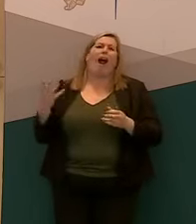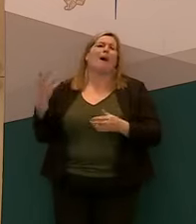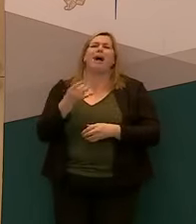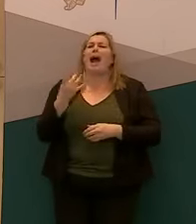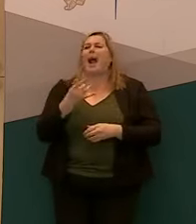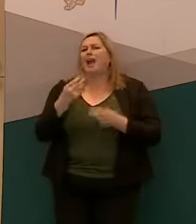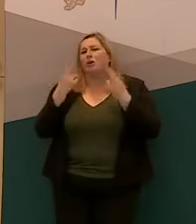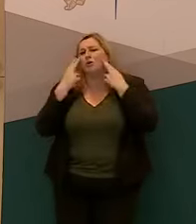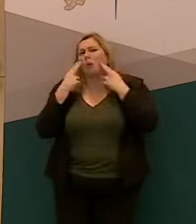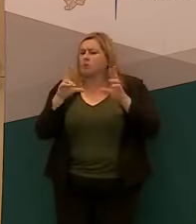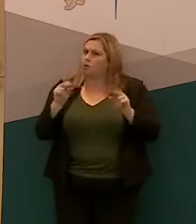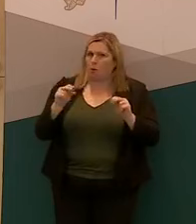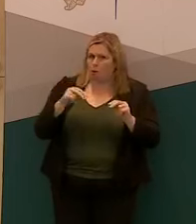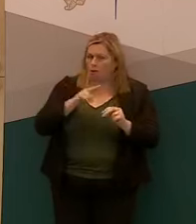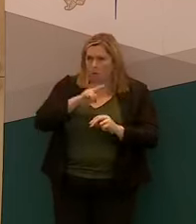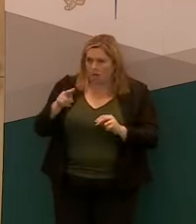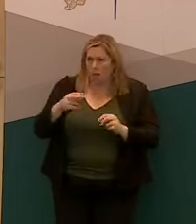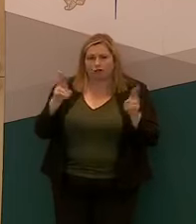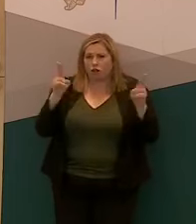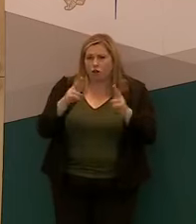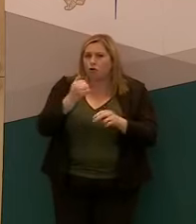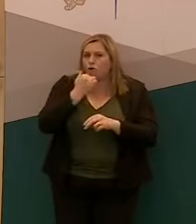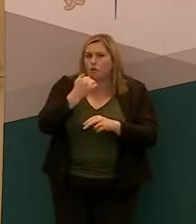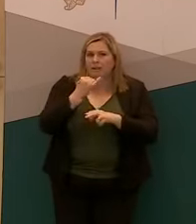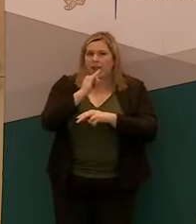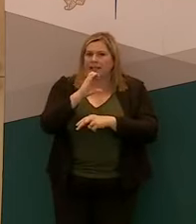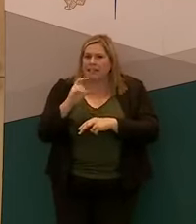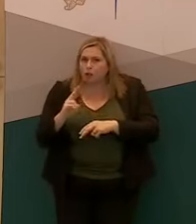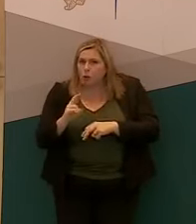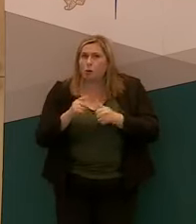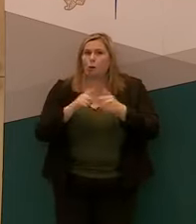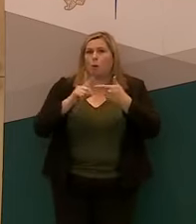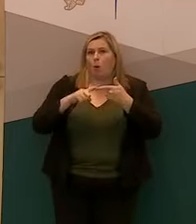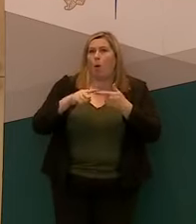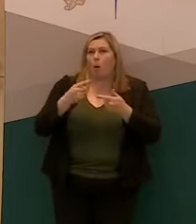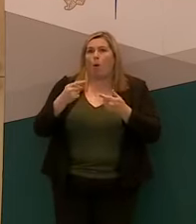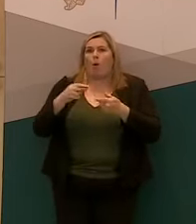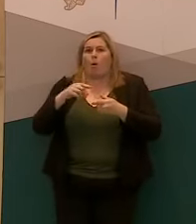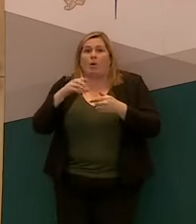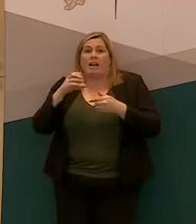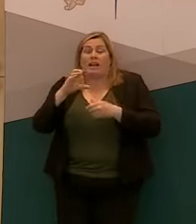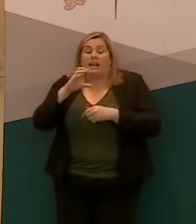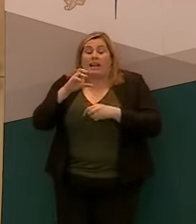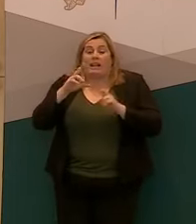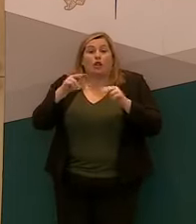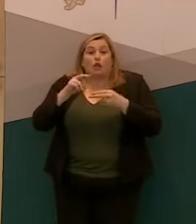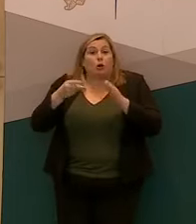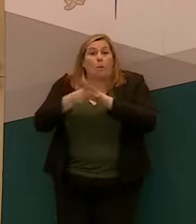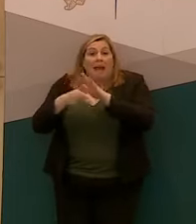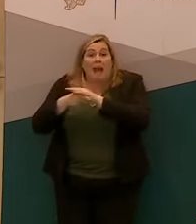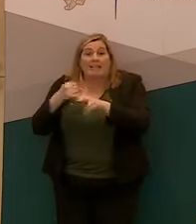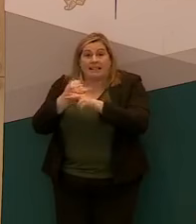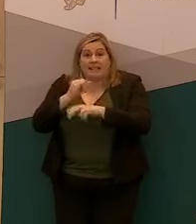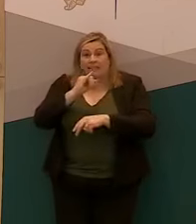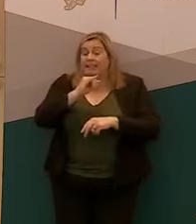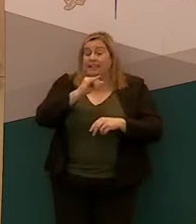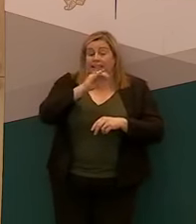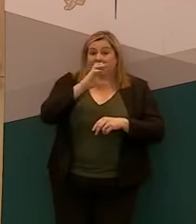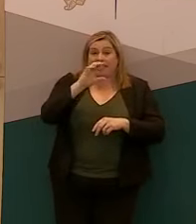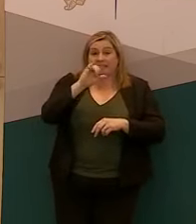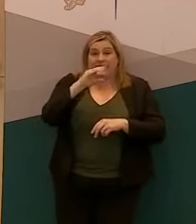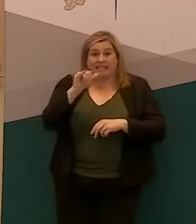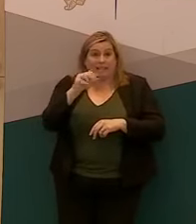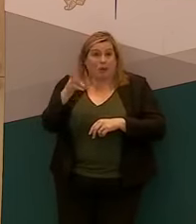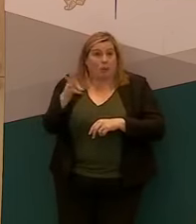they in ITU or be they acute beds. They're not going to be stood down. We need to keep them in place because for the future